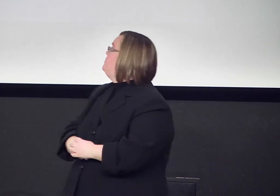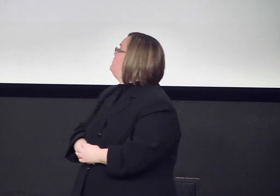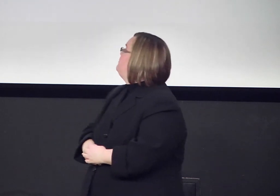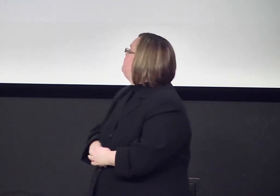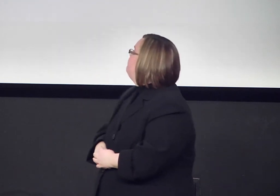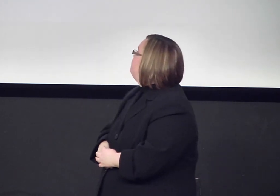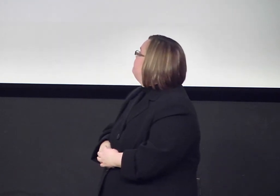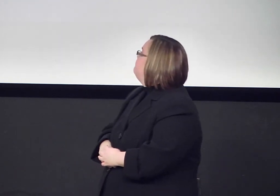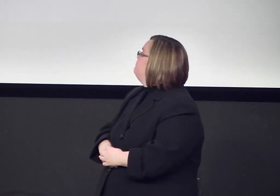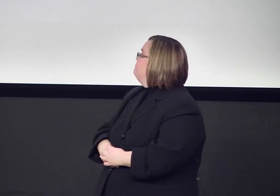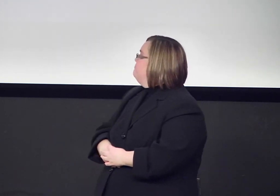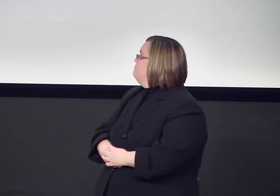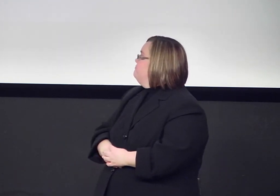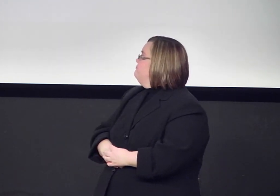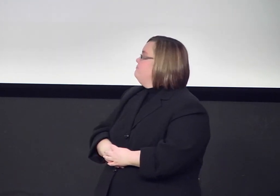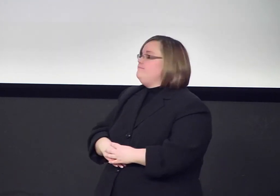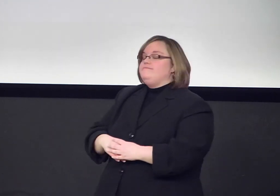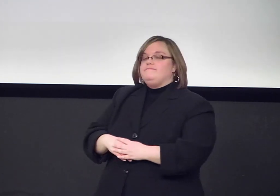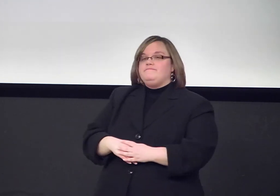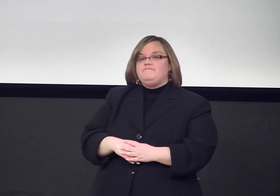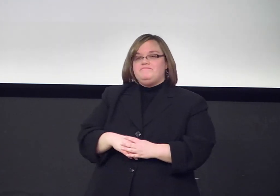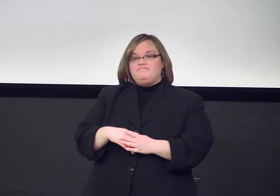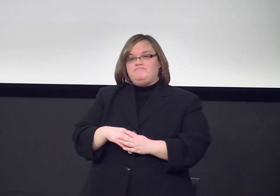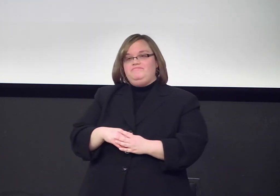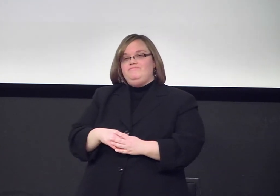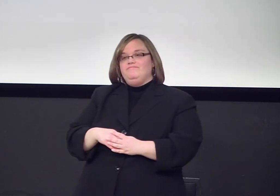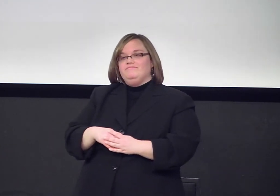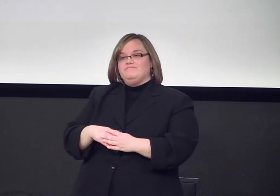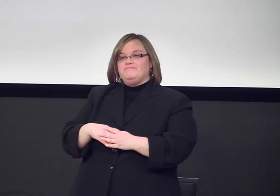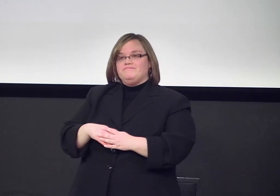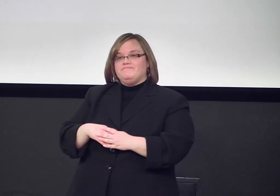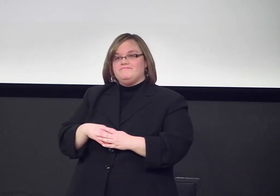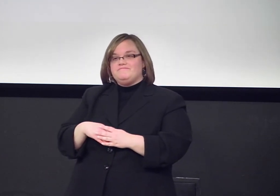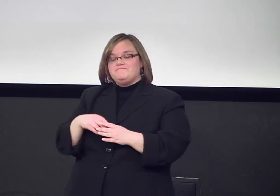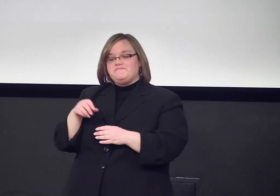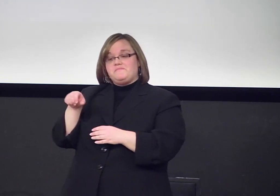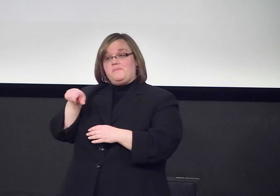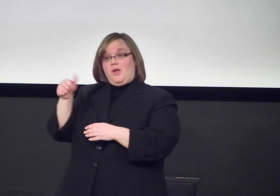a more successful provision of video relay service.